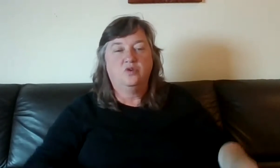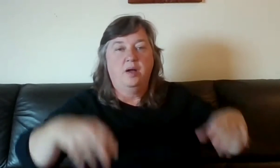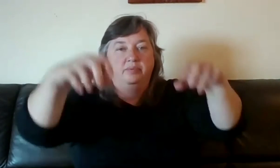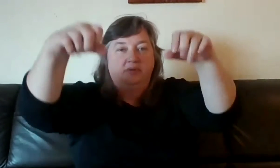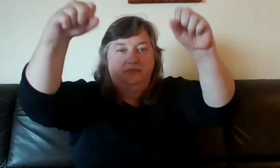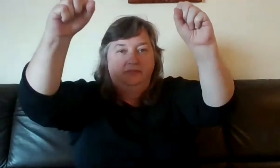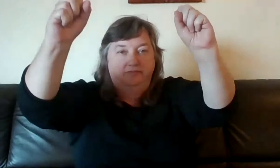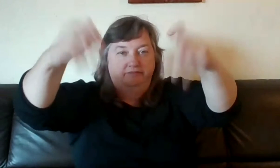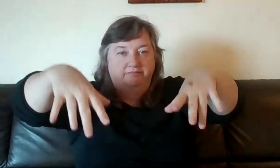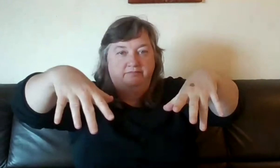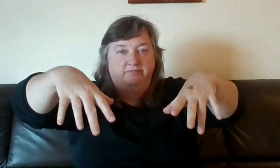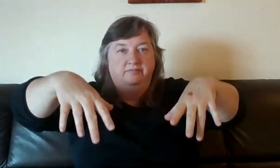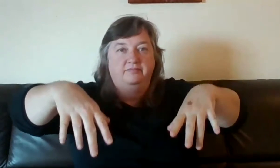Drop.